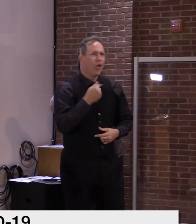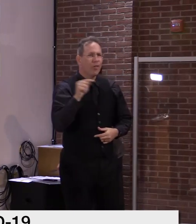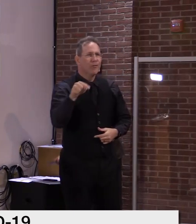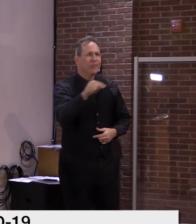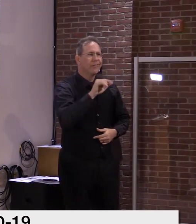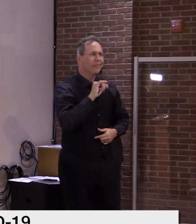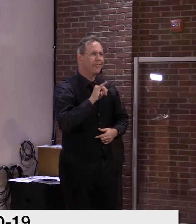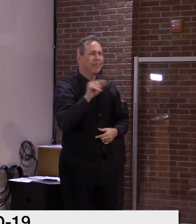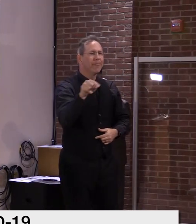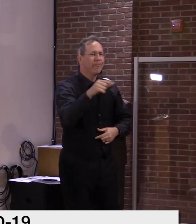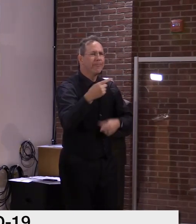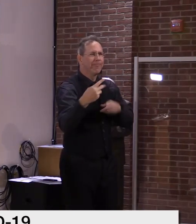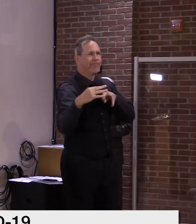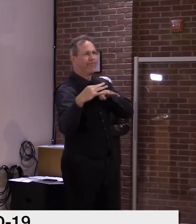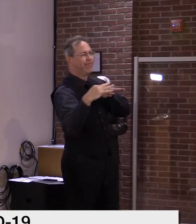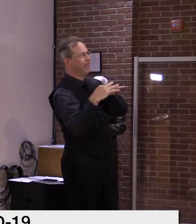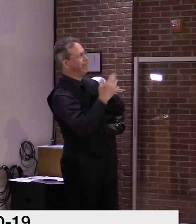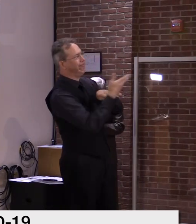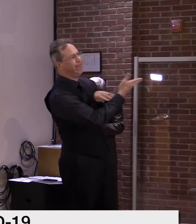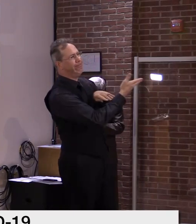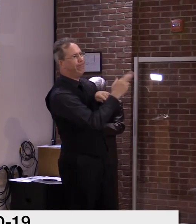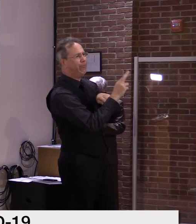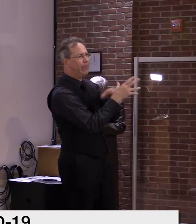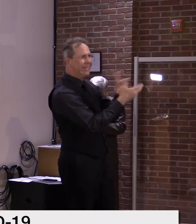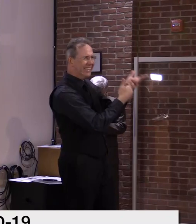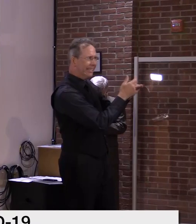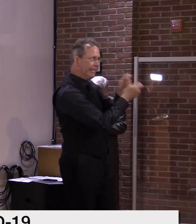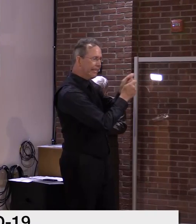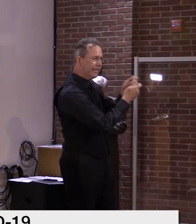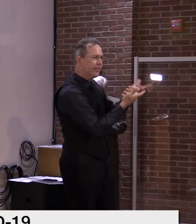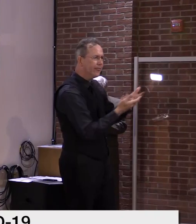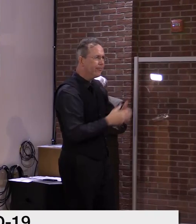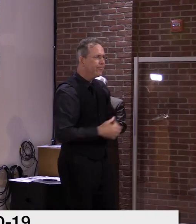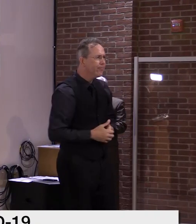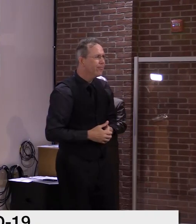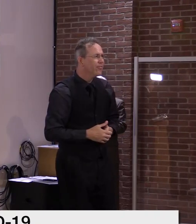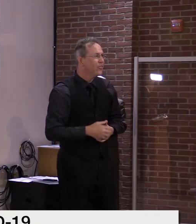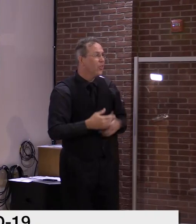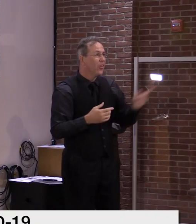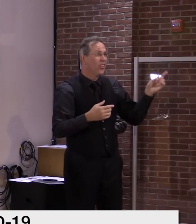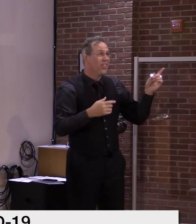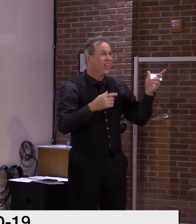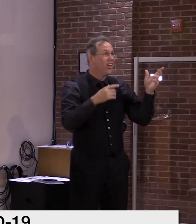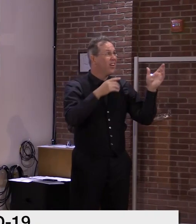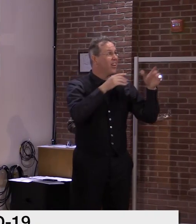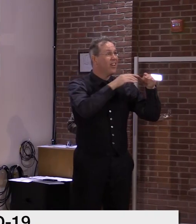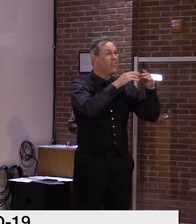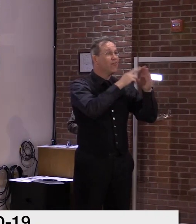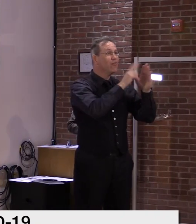I don't think this is a step in the right direction for the House Republicans, but that's